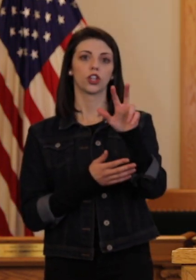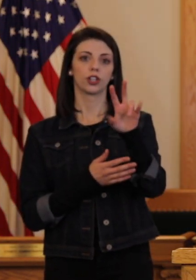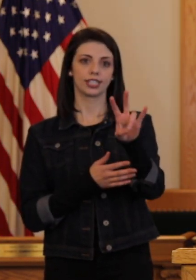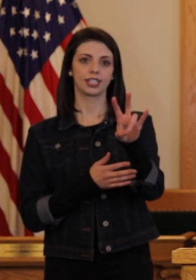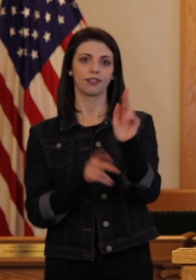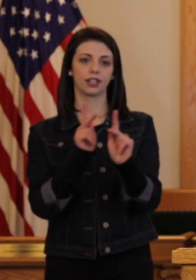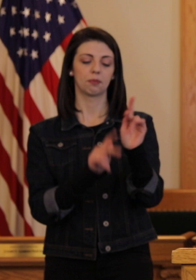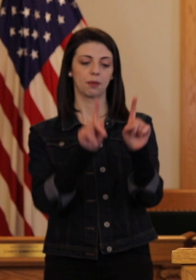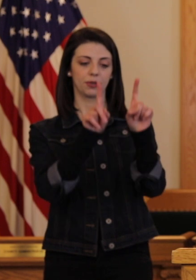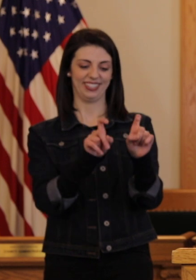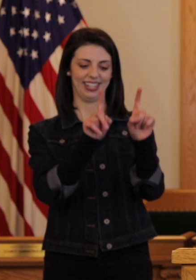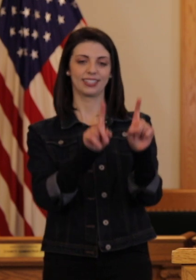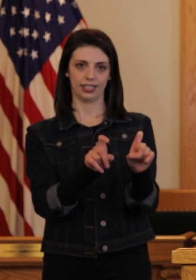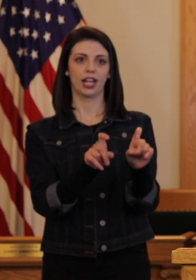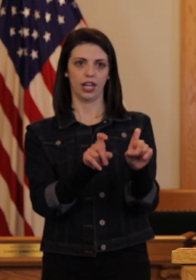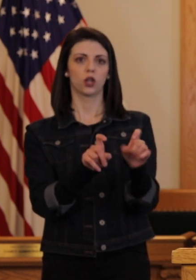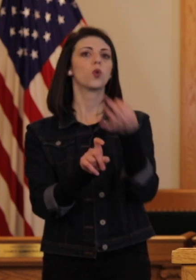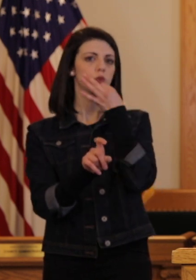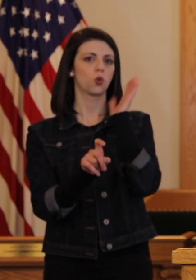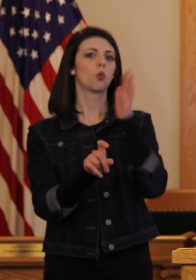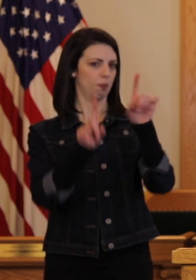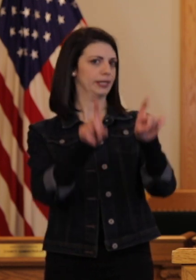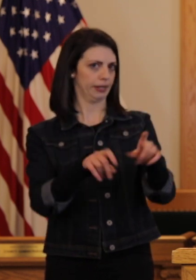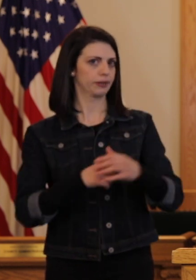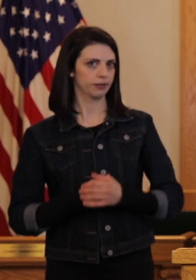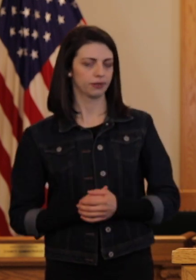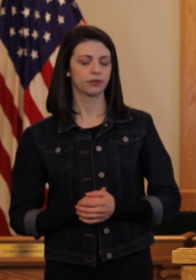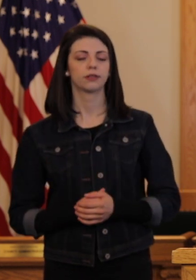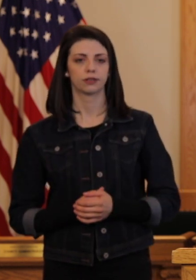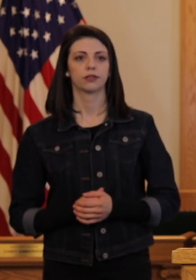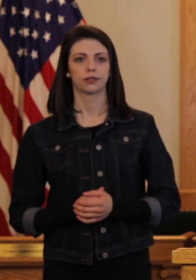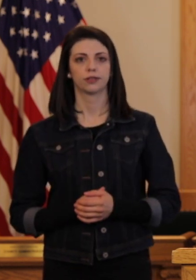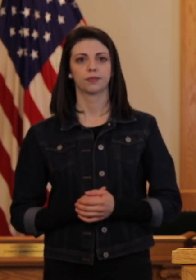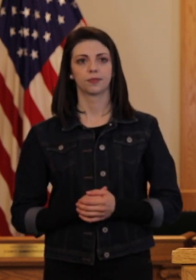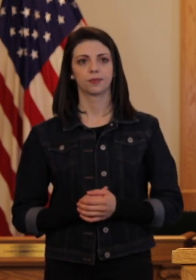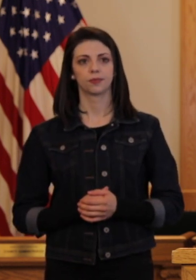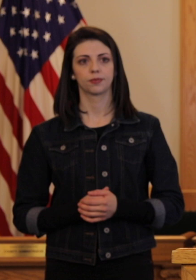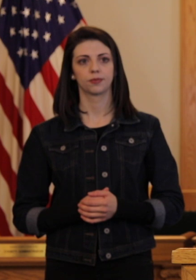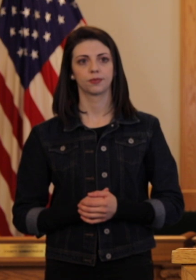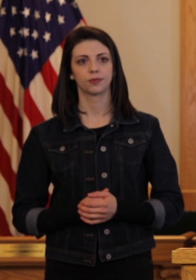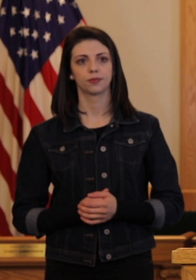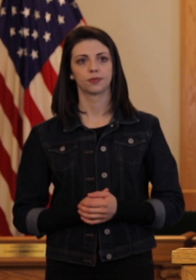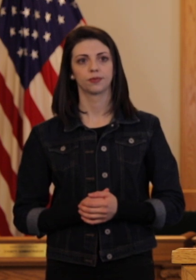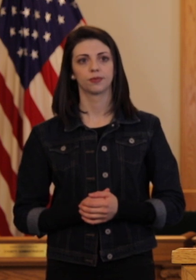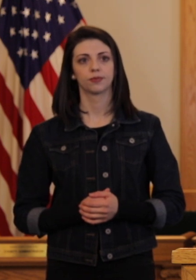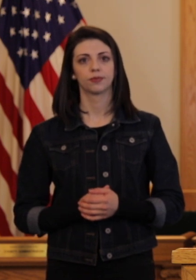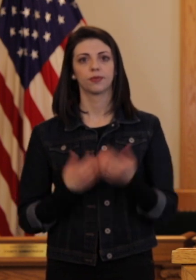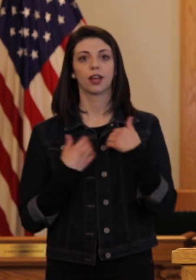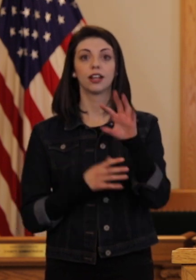1,637 residents tested or are scheduled to be tested for COVID-19 testing. We've